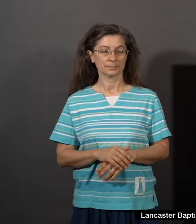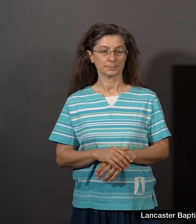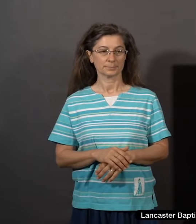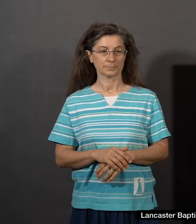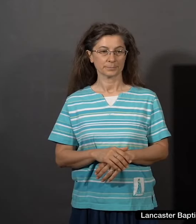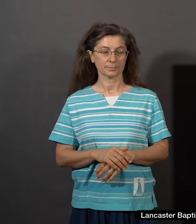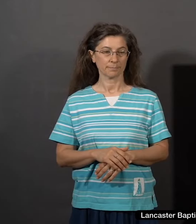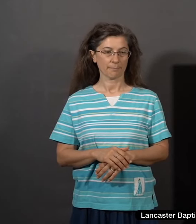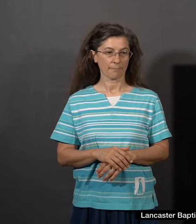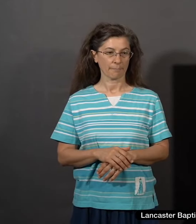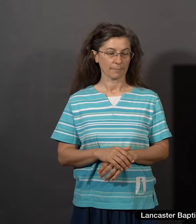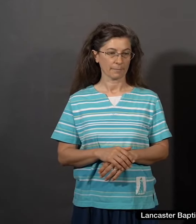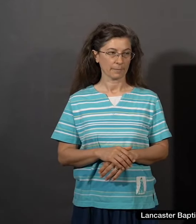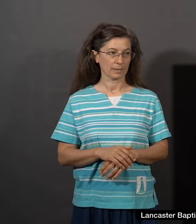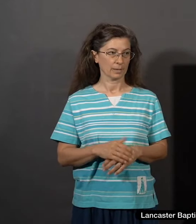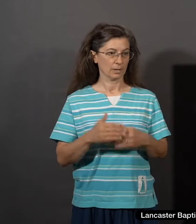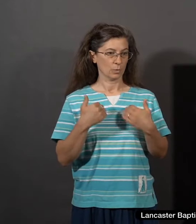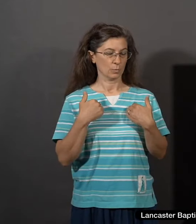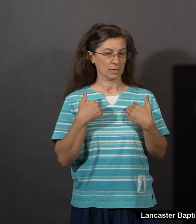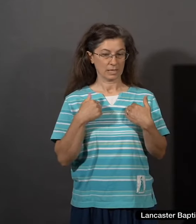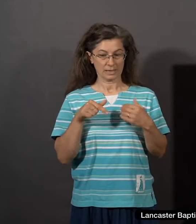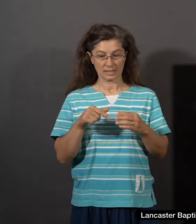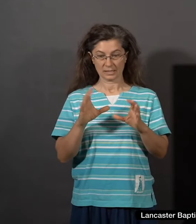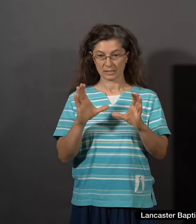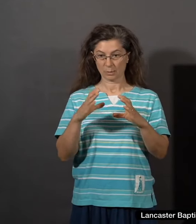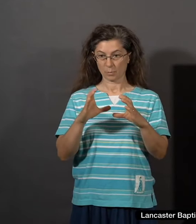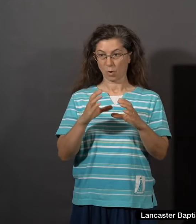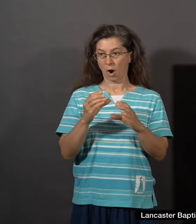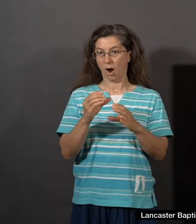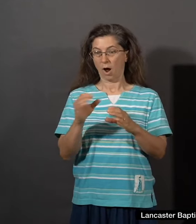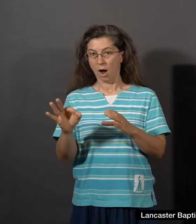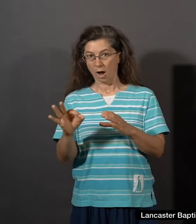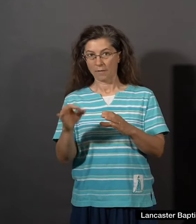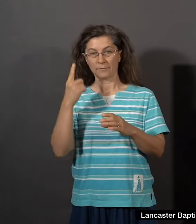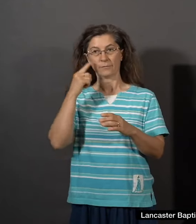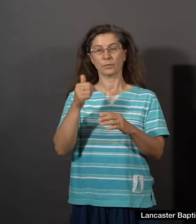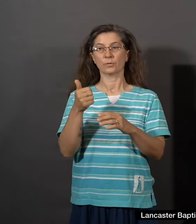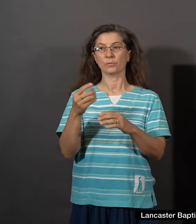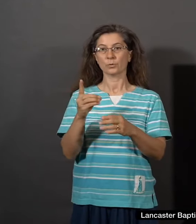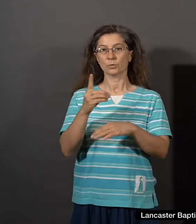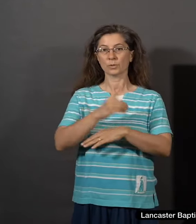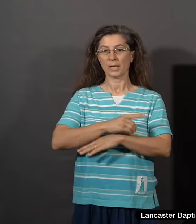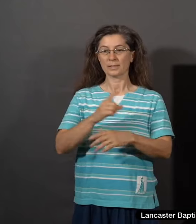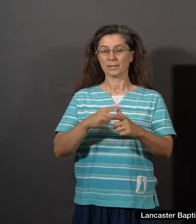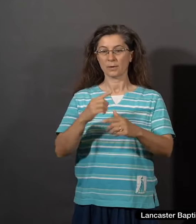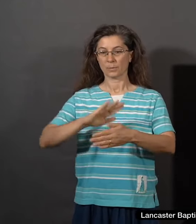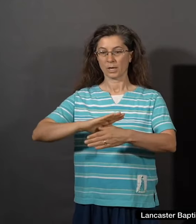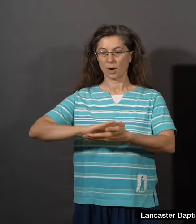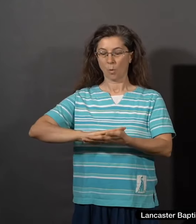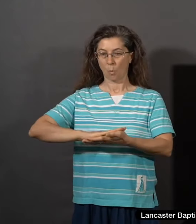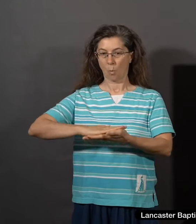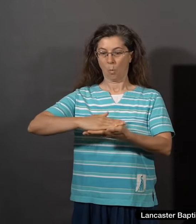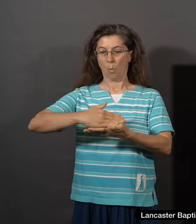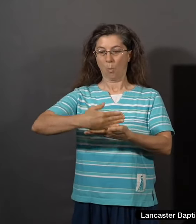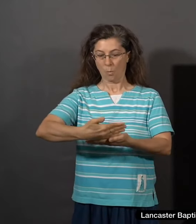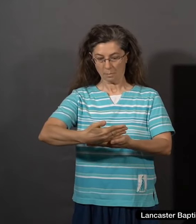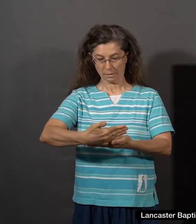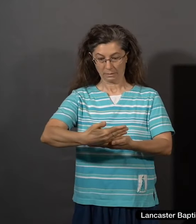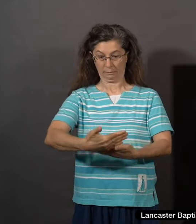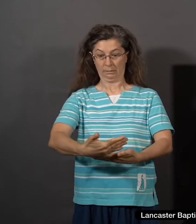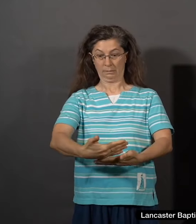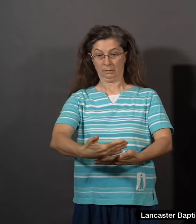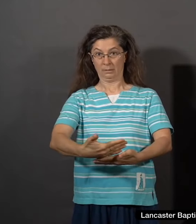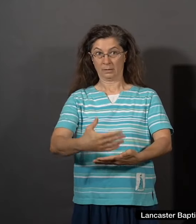we had uh had this computer off for a few days and uh when we when we opened it it wanted us to go through all kinds